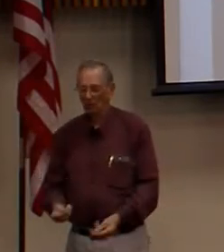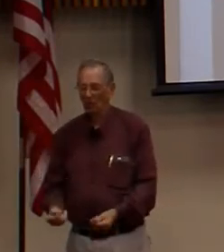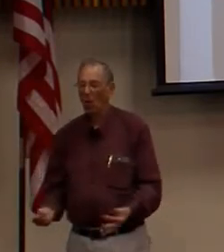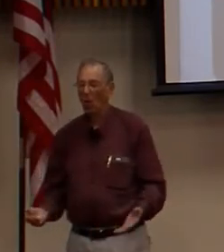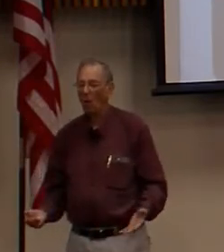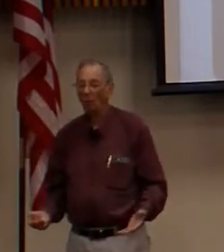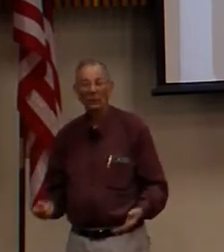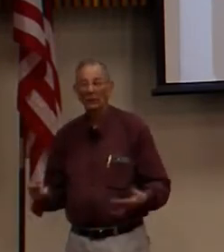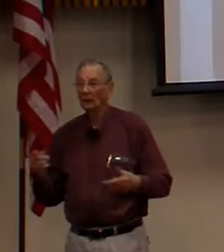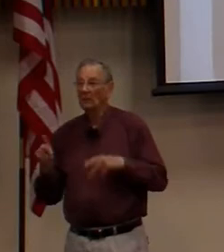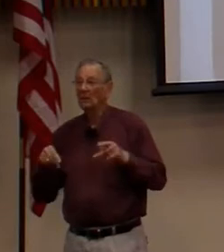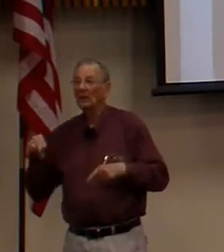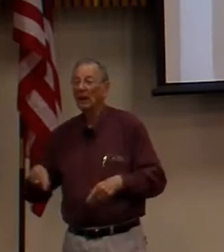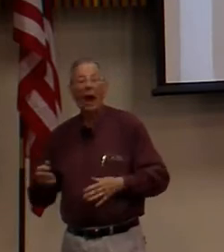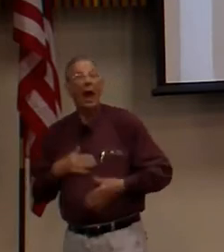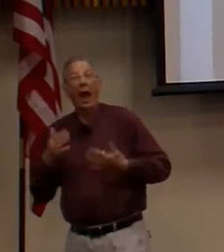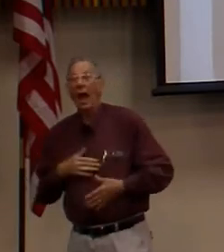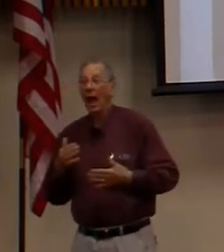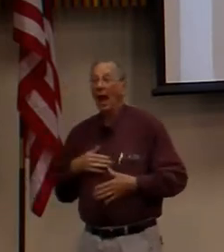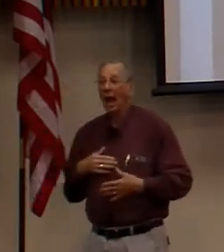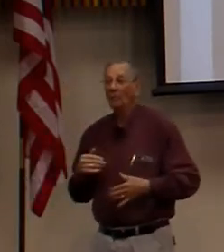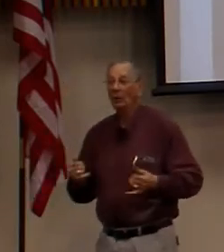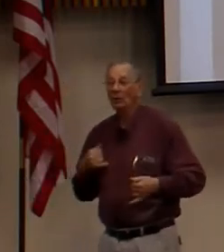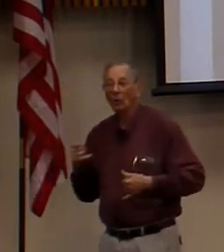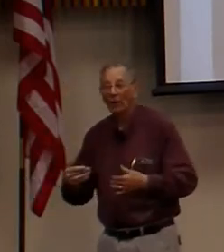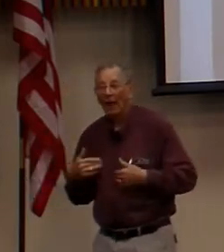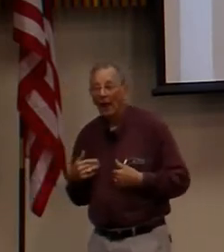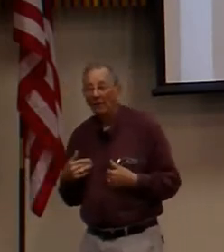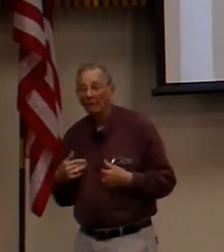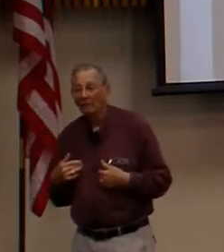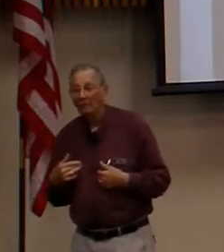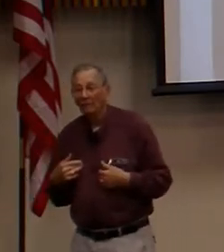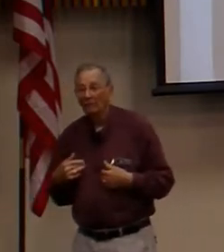as happy as anything, though. The joy that they have,